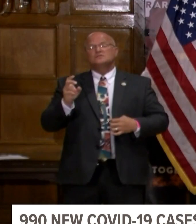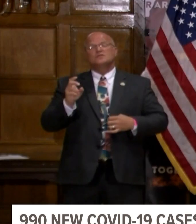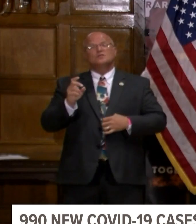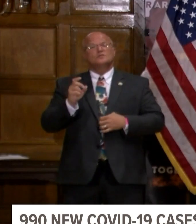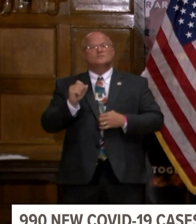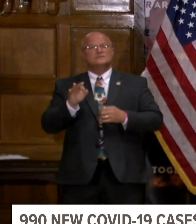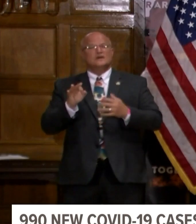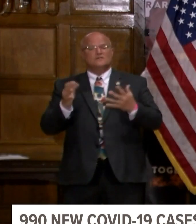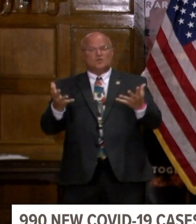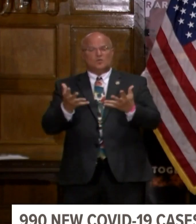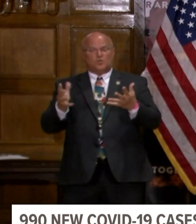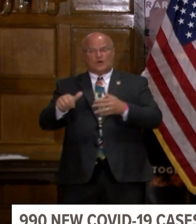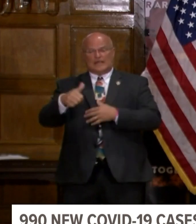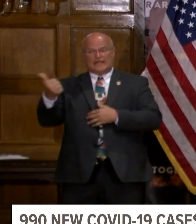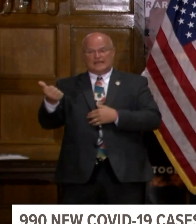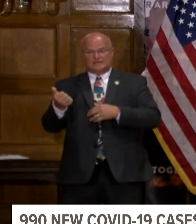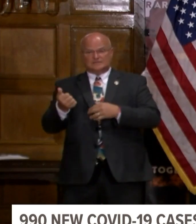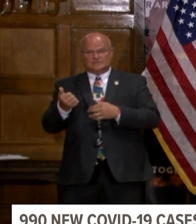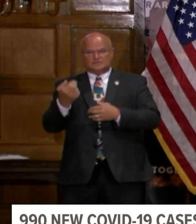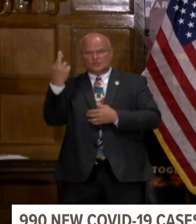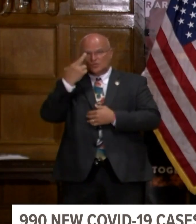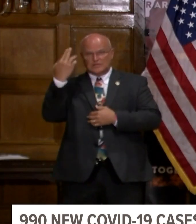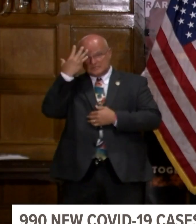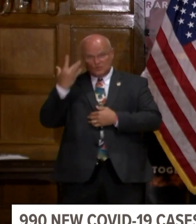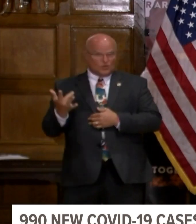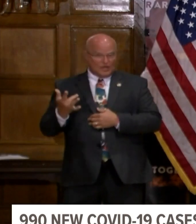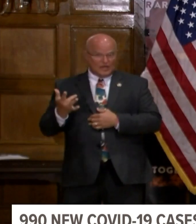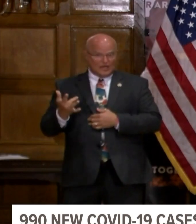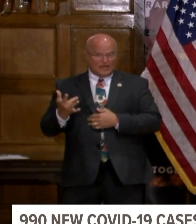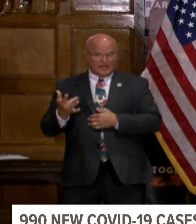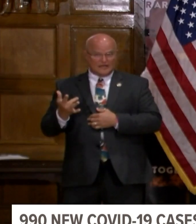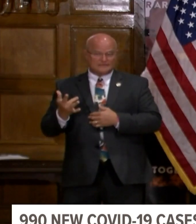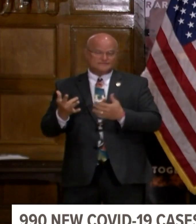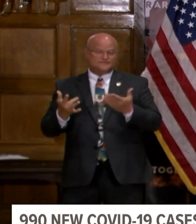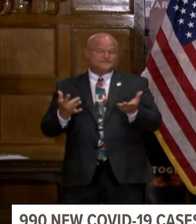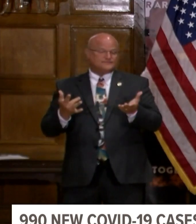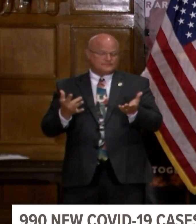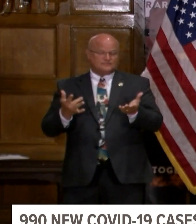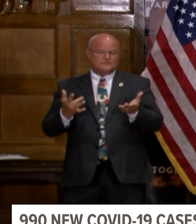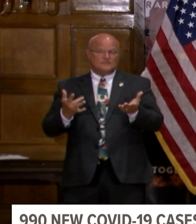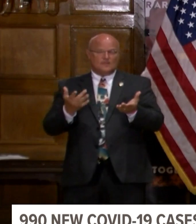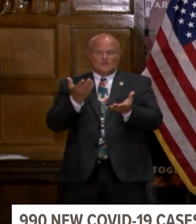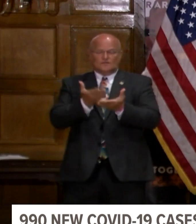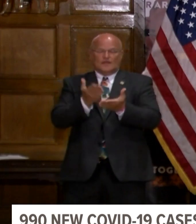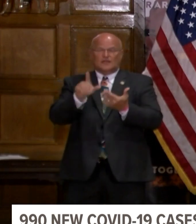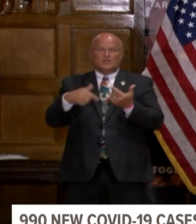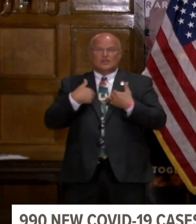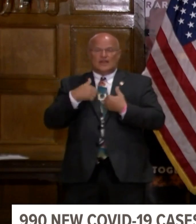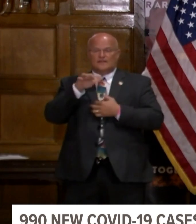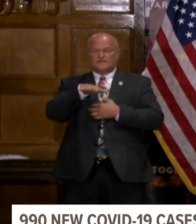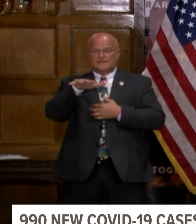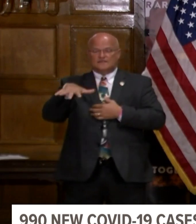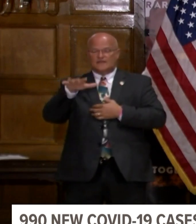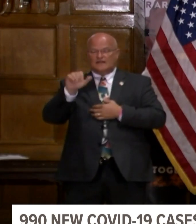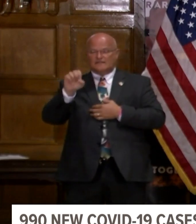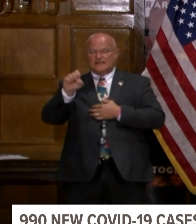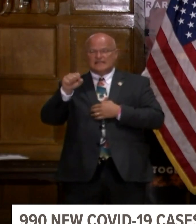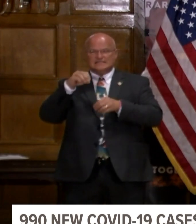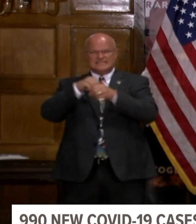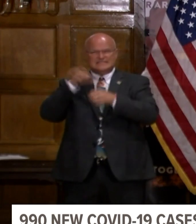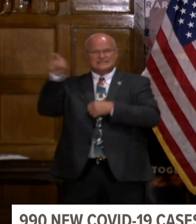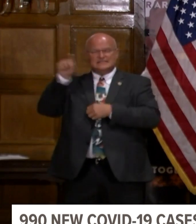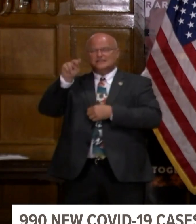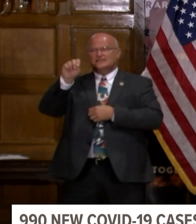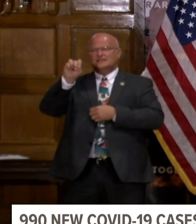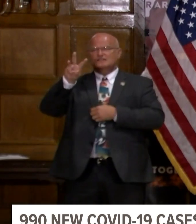of what else is the ingredient out there, the fact is that when you have 55 cases in Newton